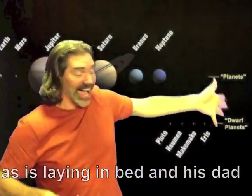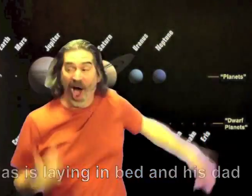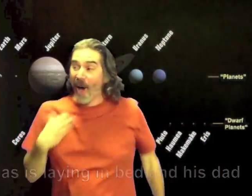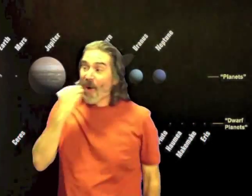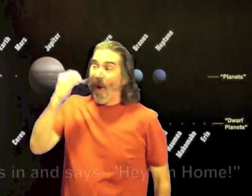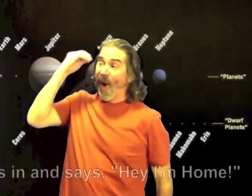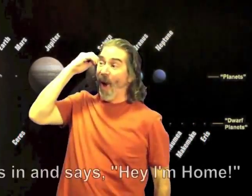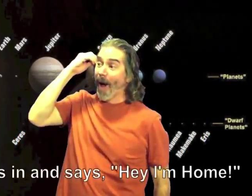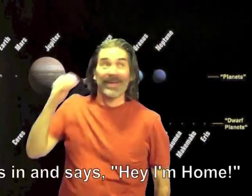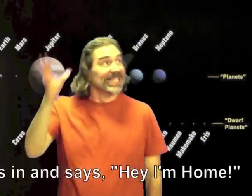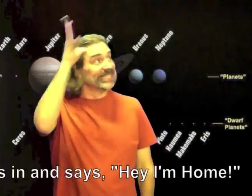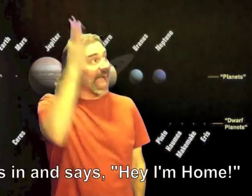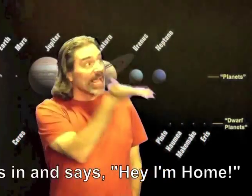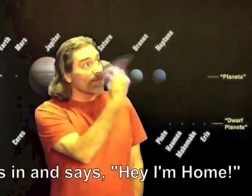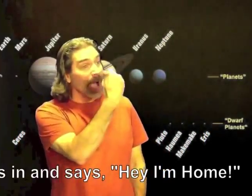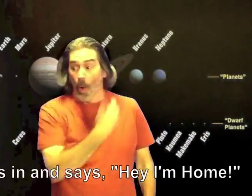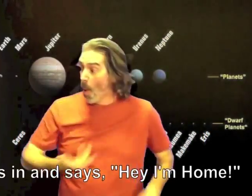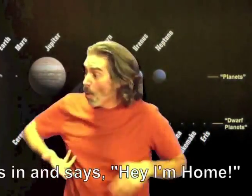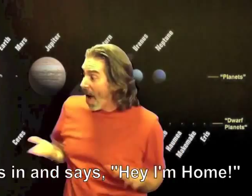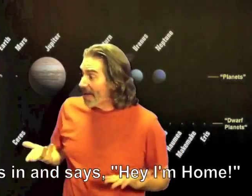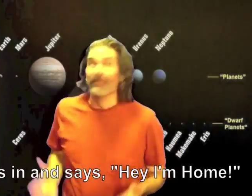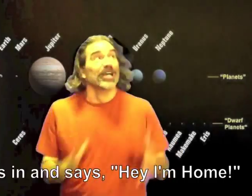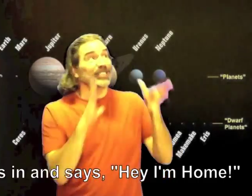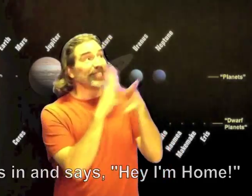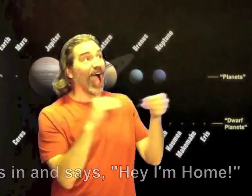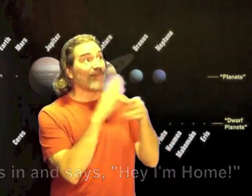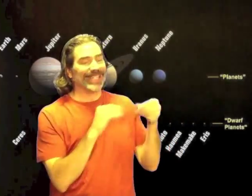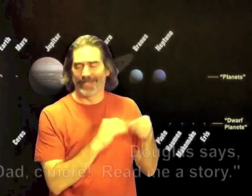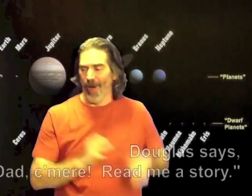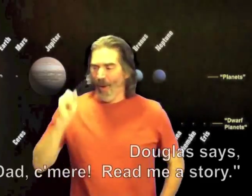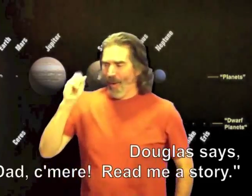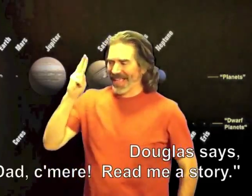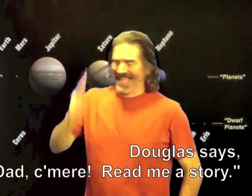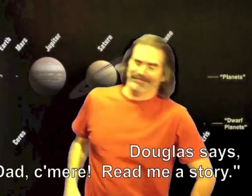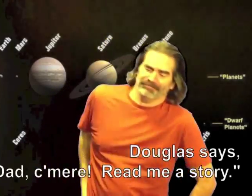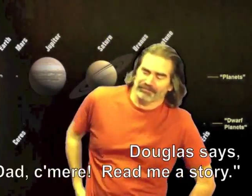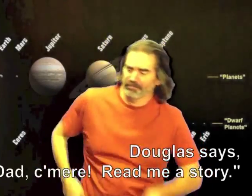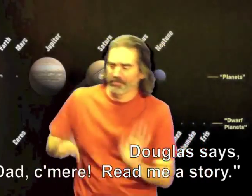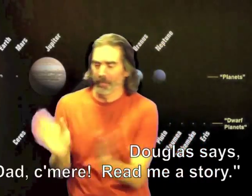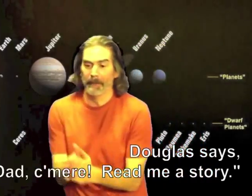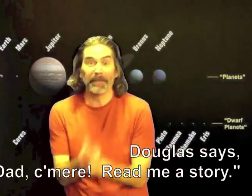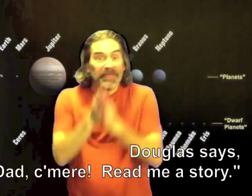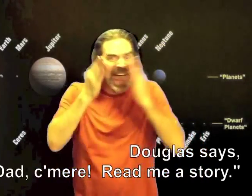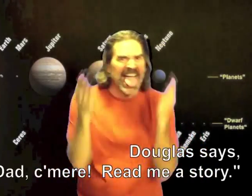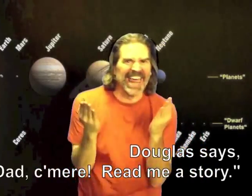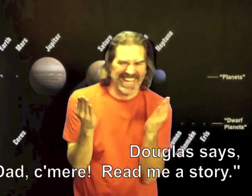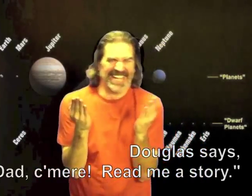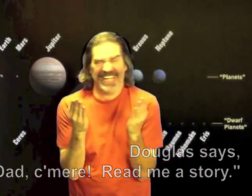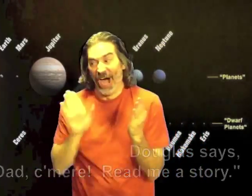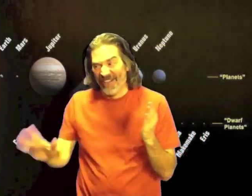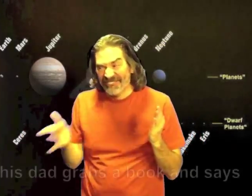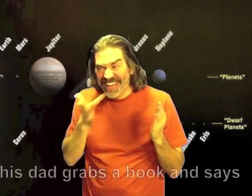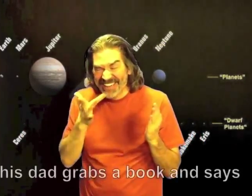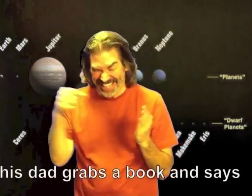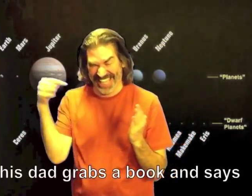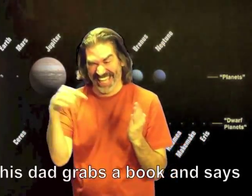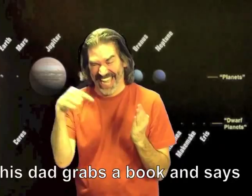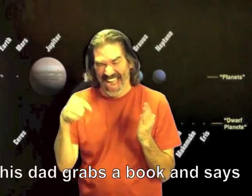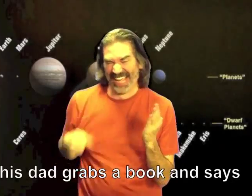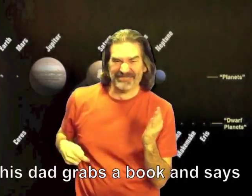after work. His dad walks in and says, "I'm home." Douglas says, "Come here, read me a story, Dad." So his dad grabs a